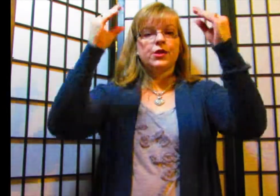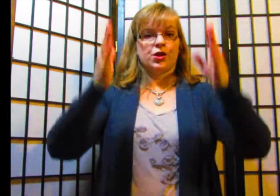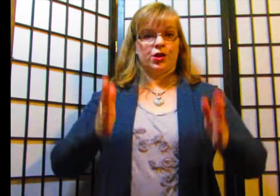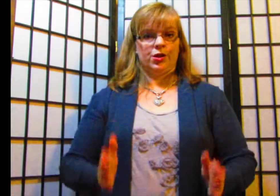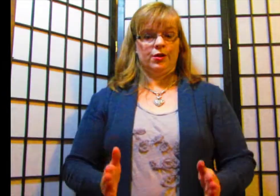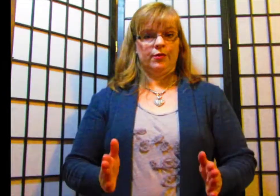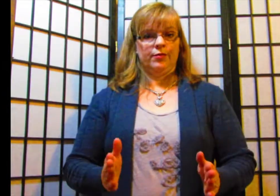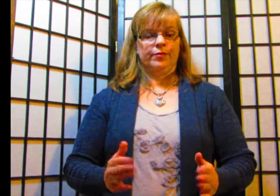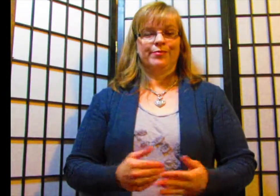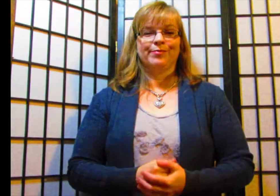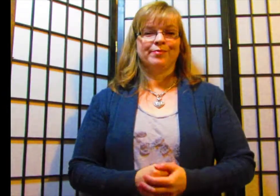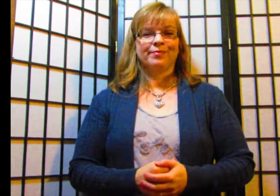Teacher.